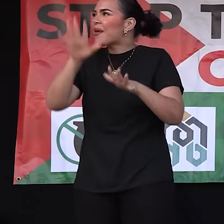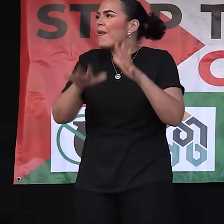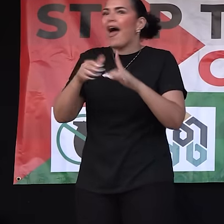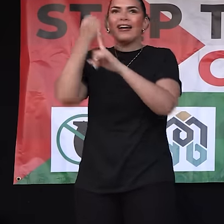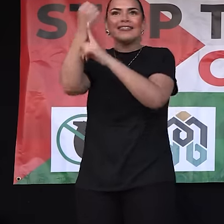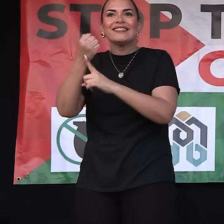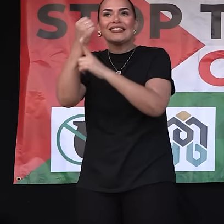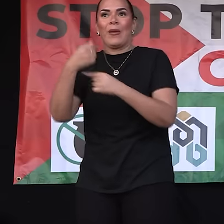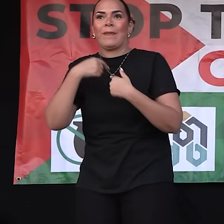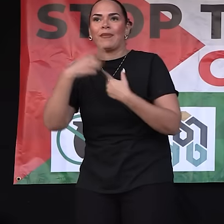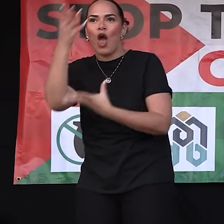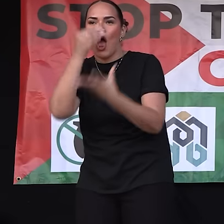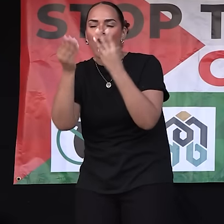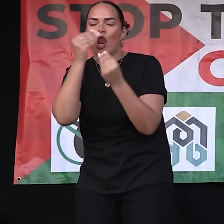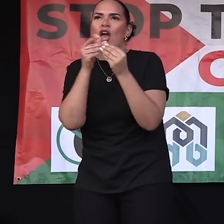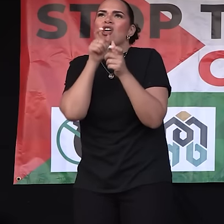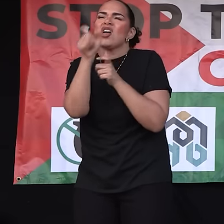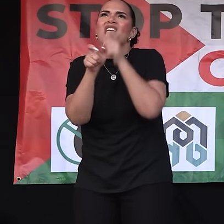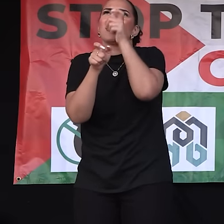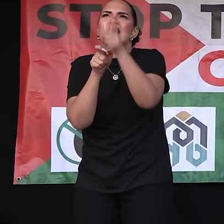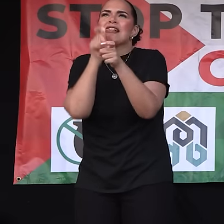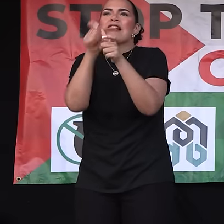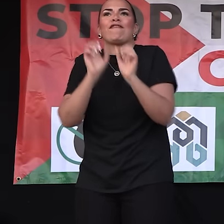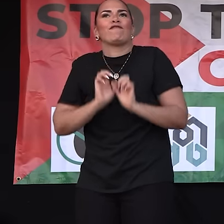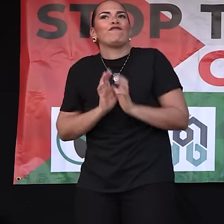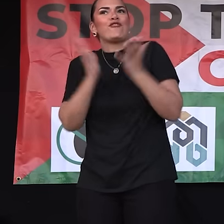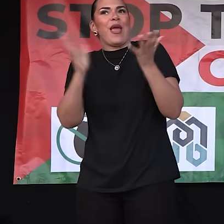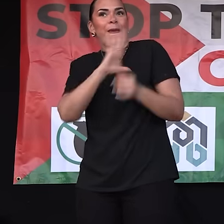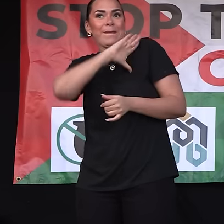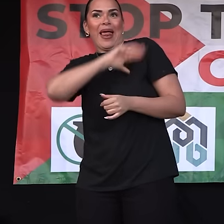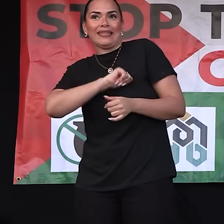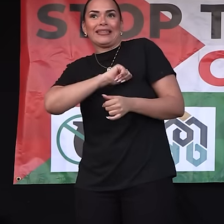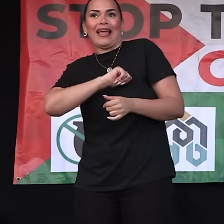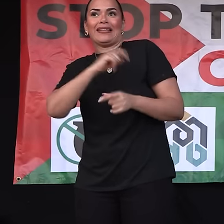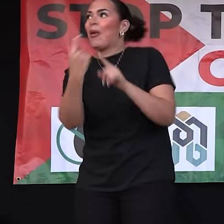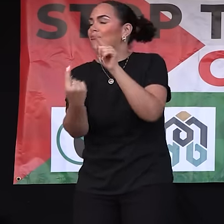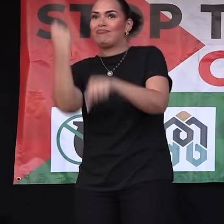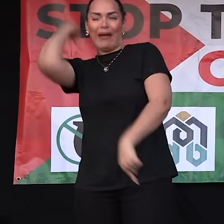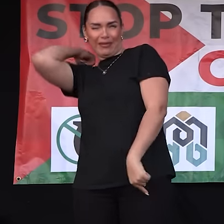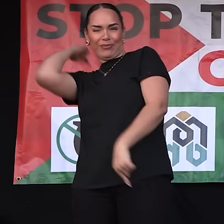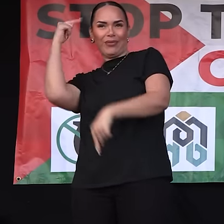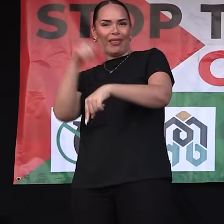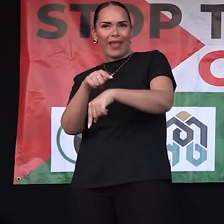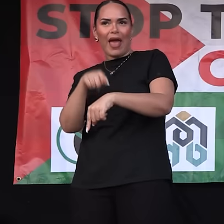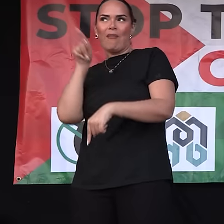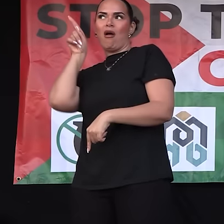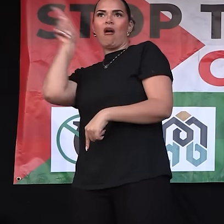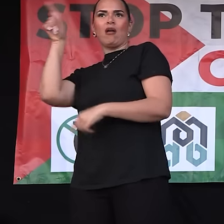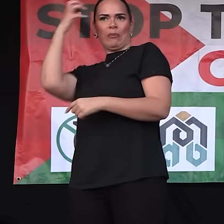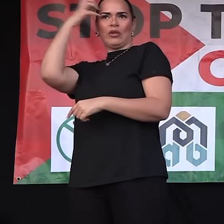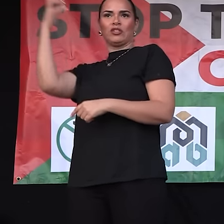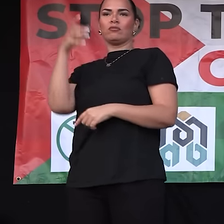when even the word Palestine was something our politicians wouldn't say without courting